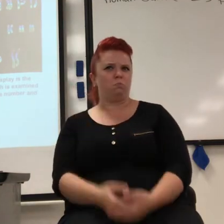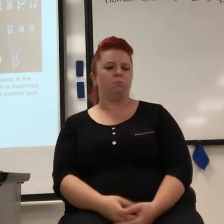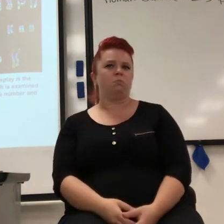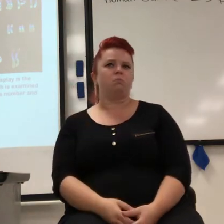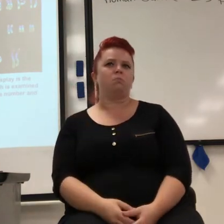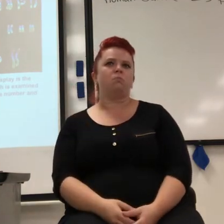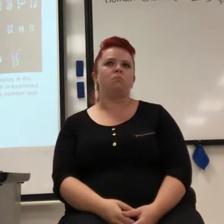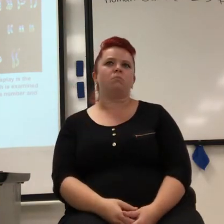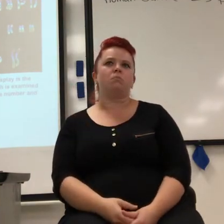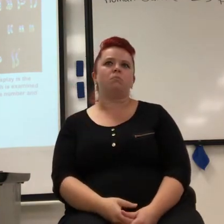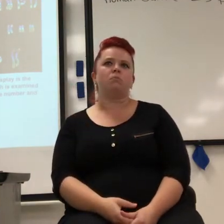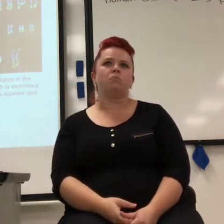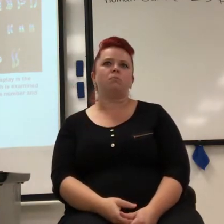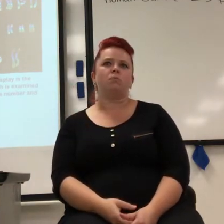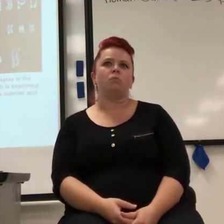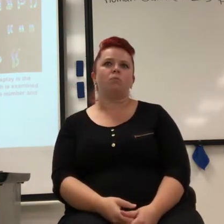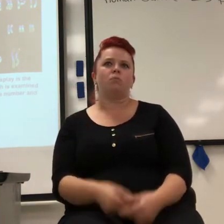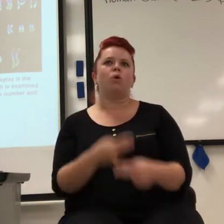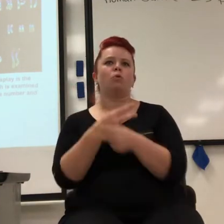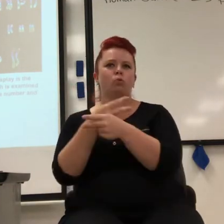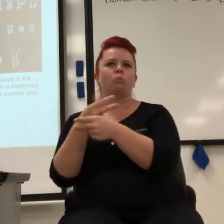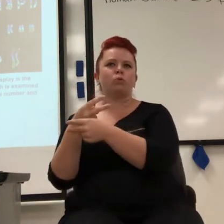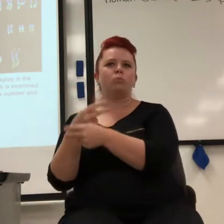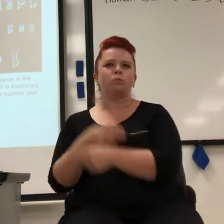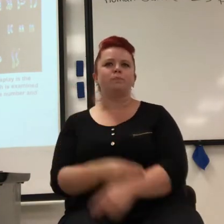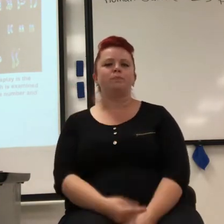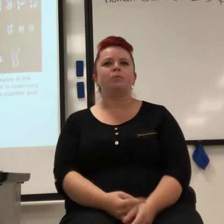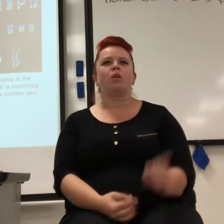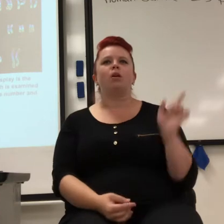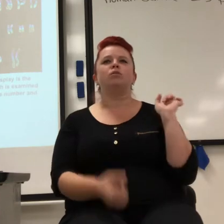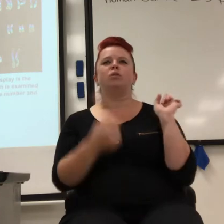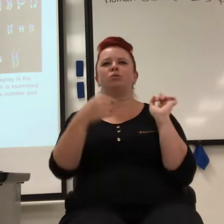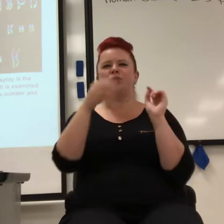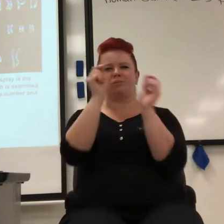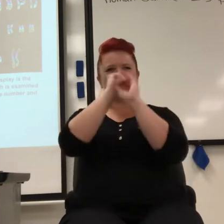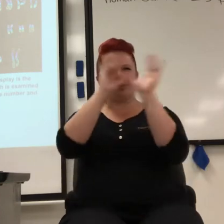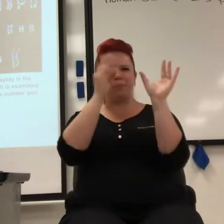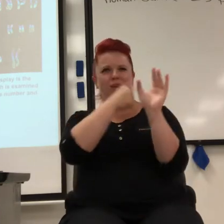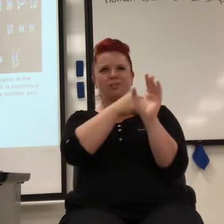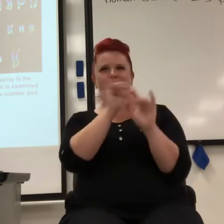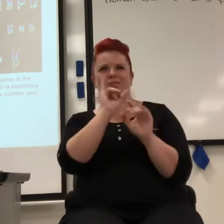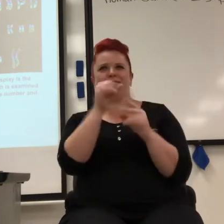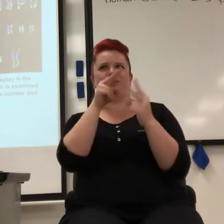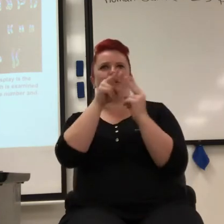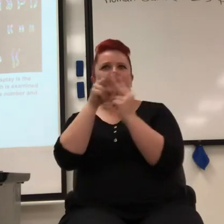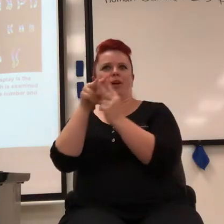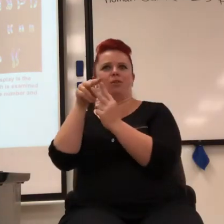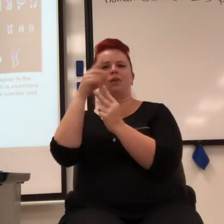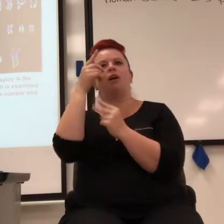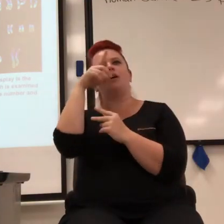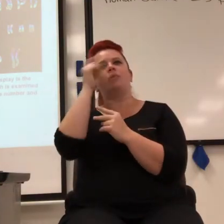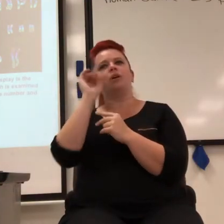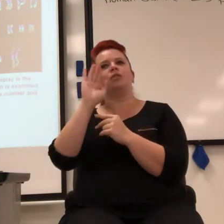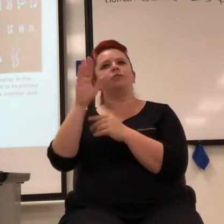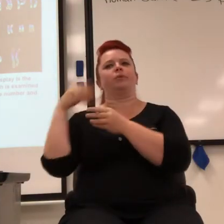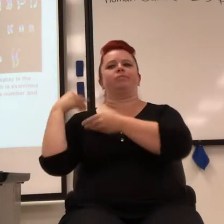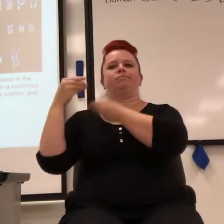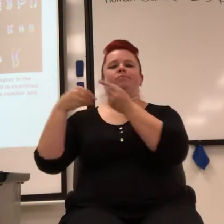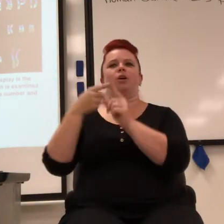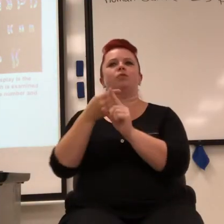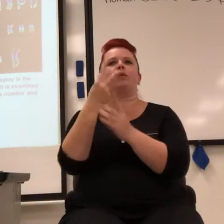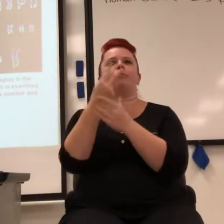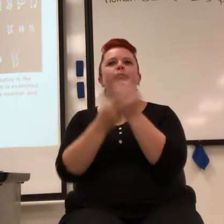That's 46, right? But think of them as pairs, because your inheritance is from both of your